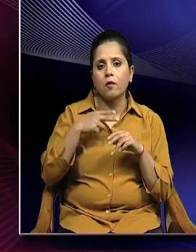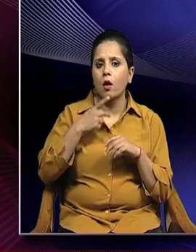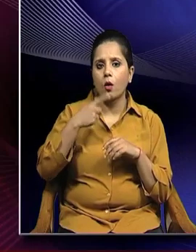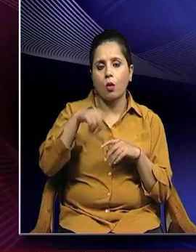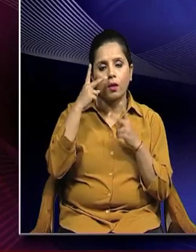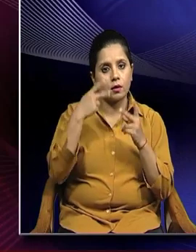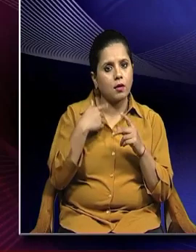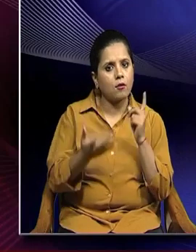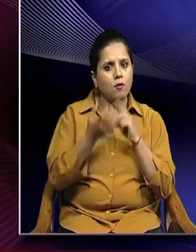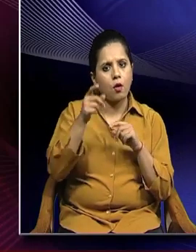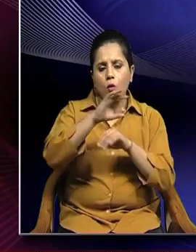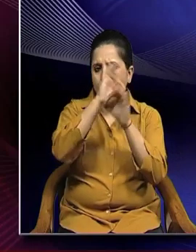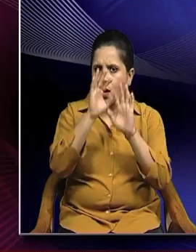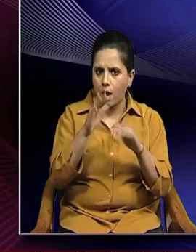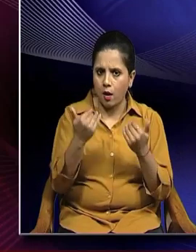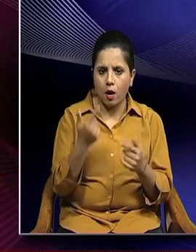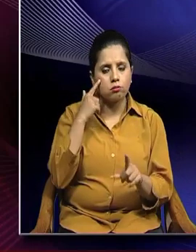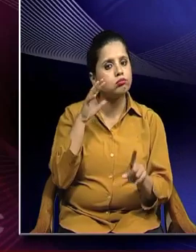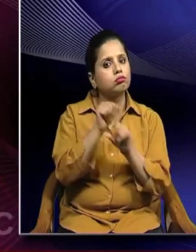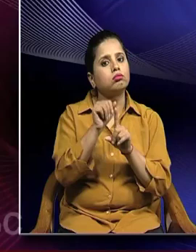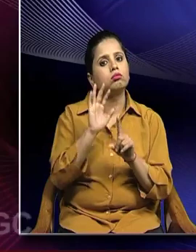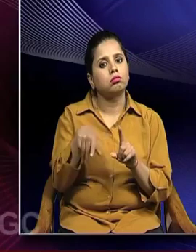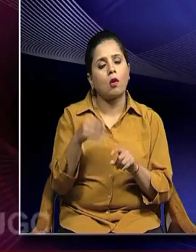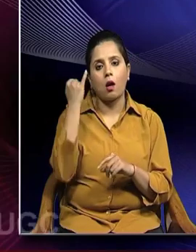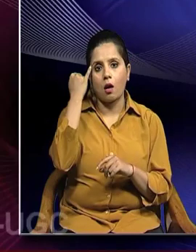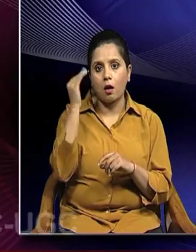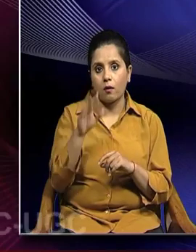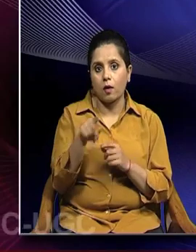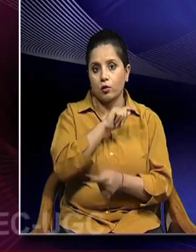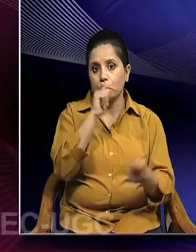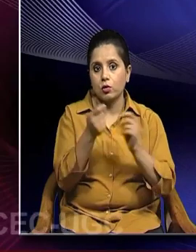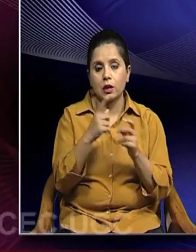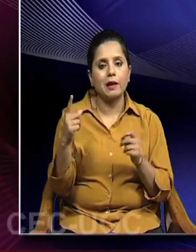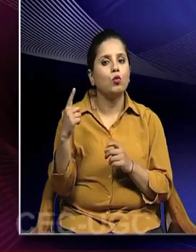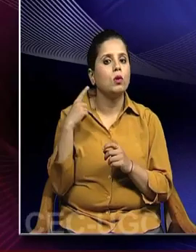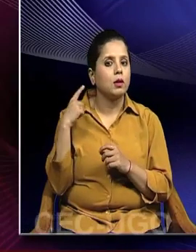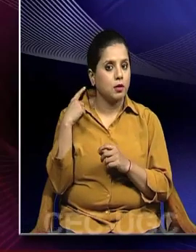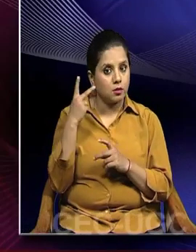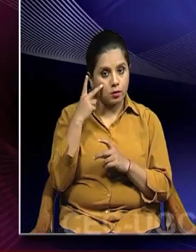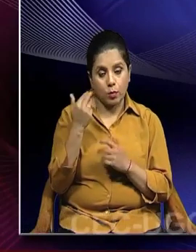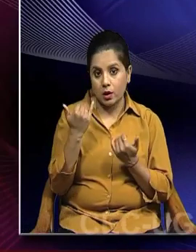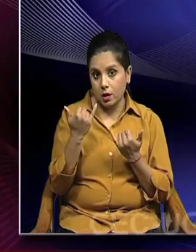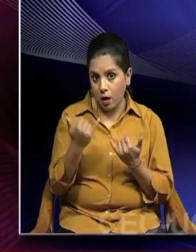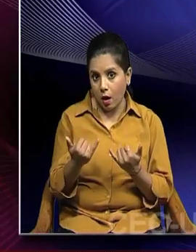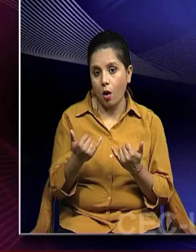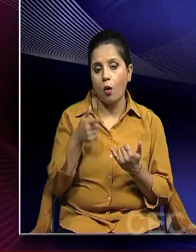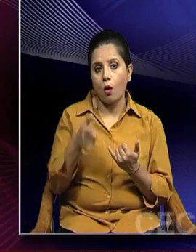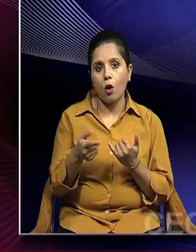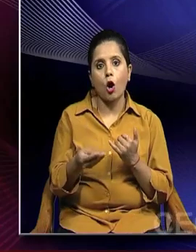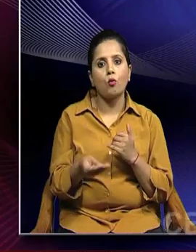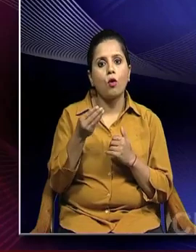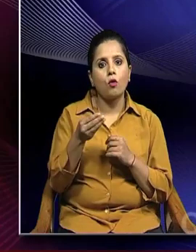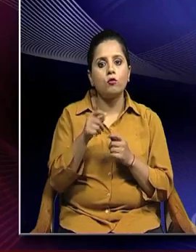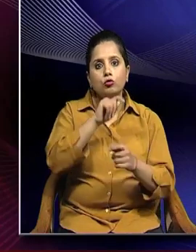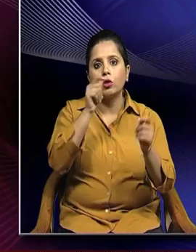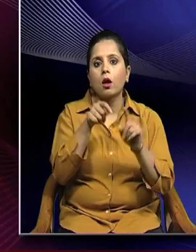it has already recognized this very idea of transformational leadership, and now it is making a move in